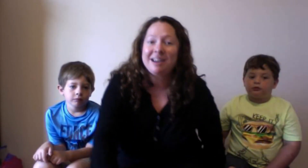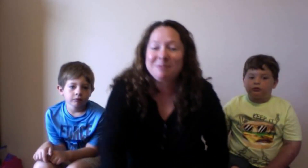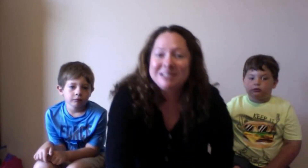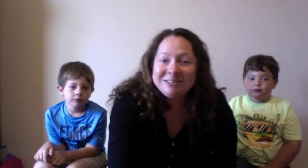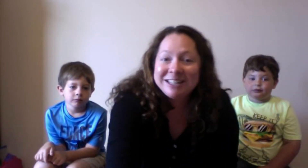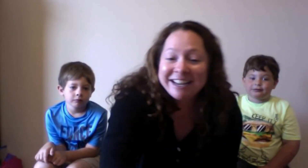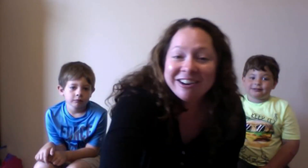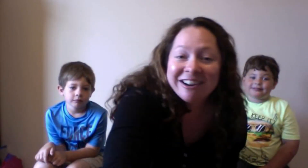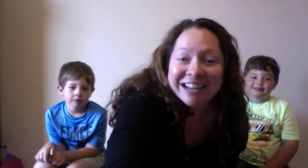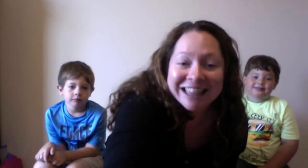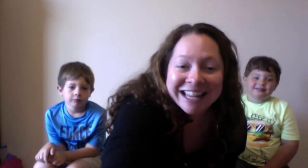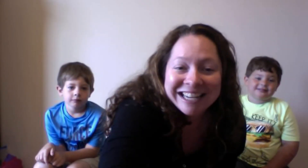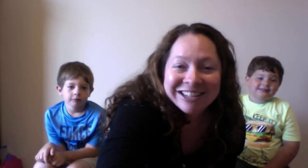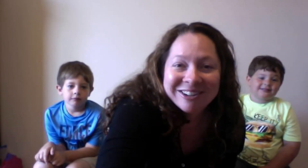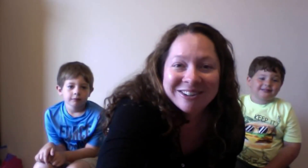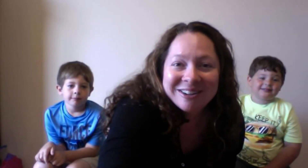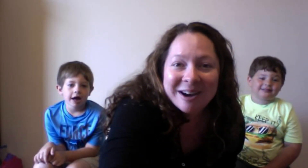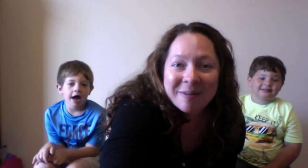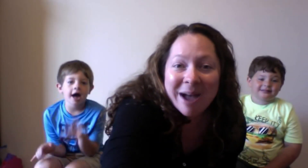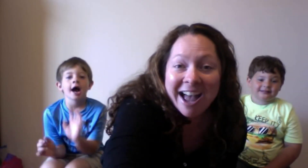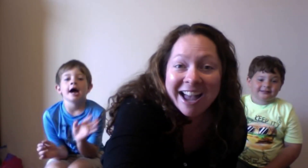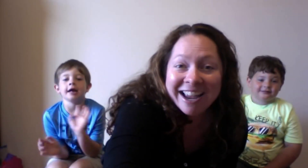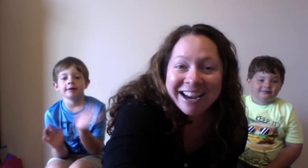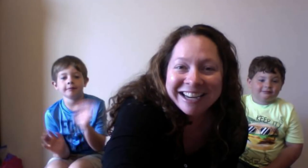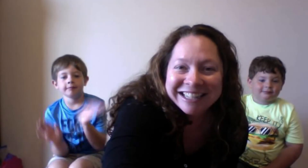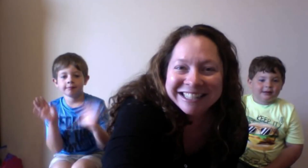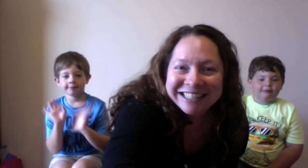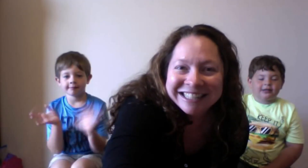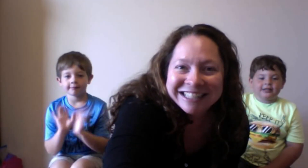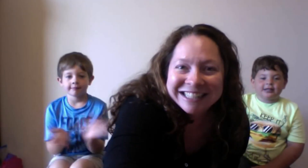And we'll see you later. Thank you. Bye. Bye. Bye. We see this.